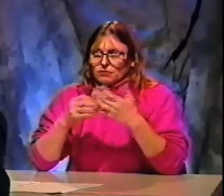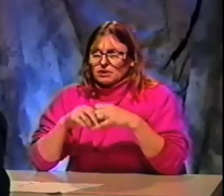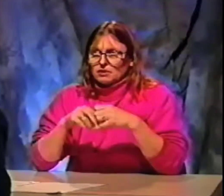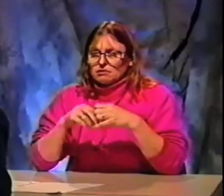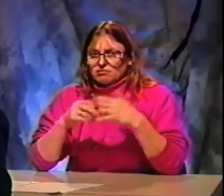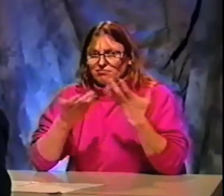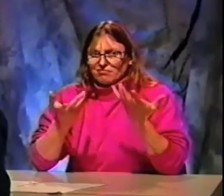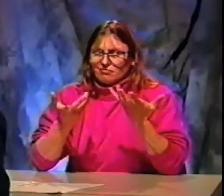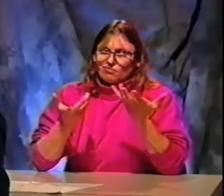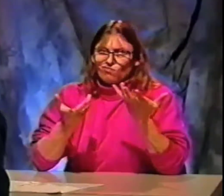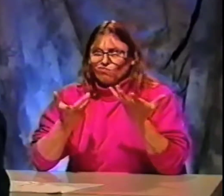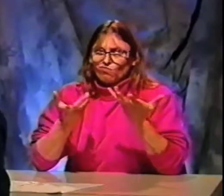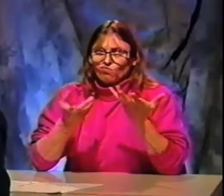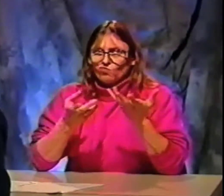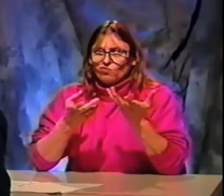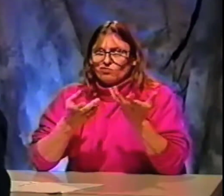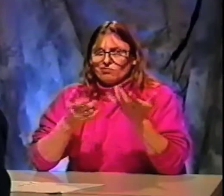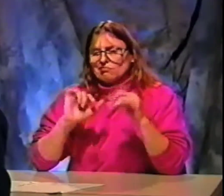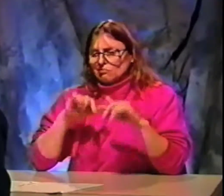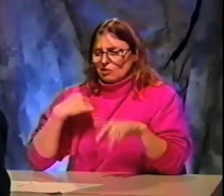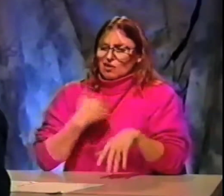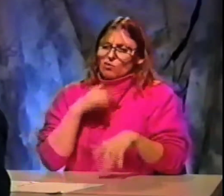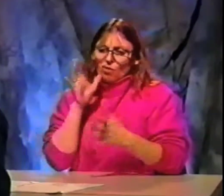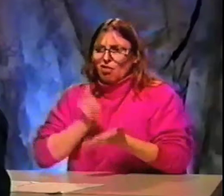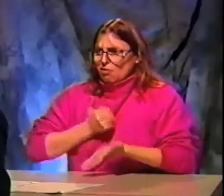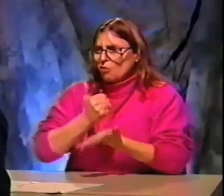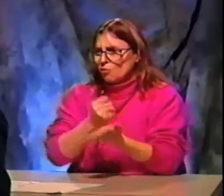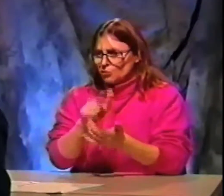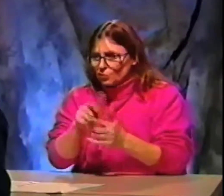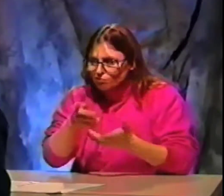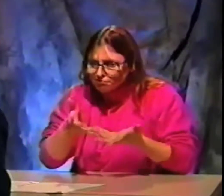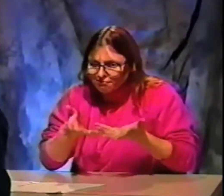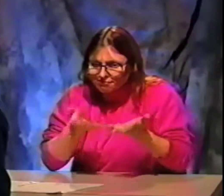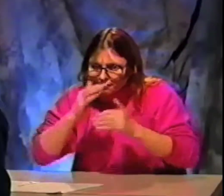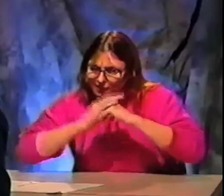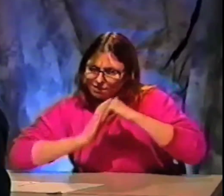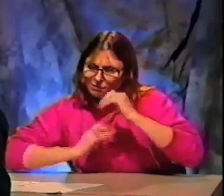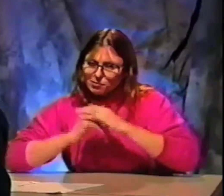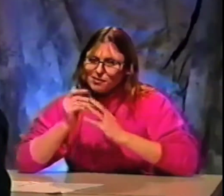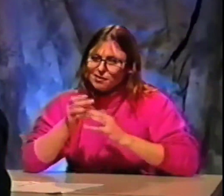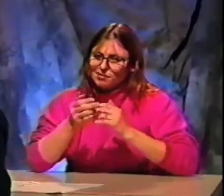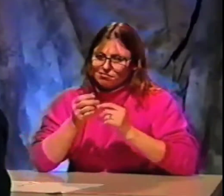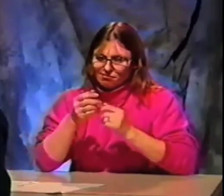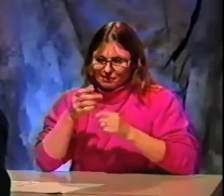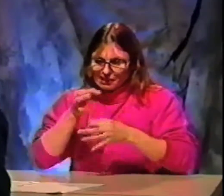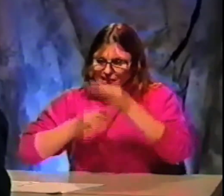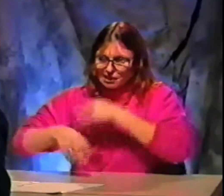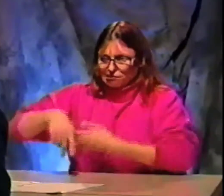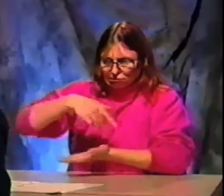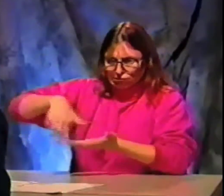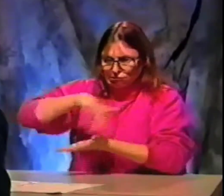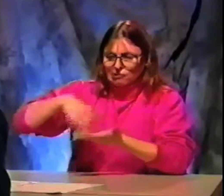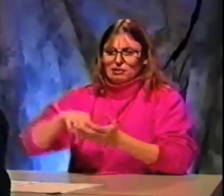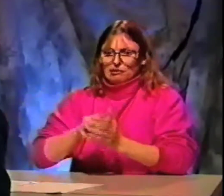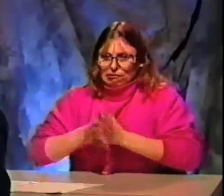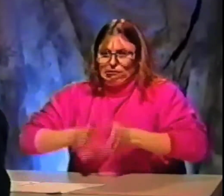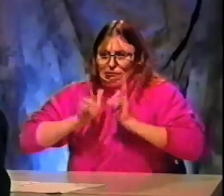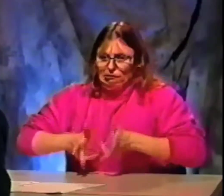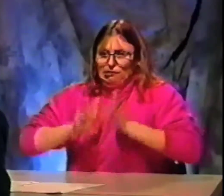there are plenty of signs for, kids that have been abused. Whenever I notice those kinds of things, I want to try to make them comfortable.